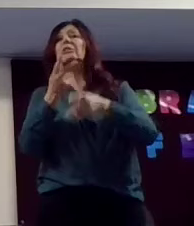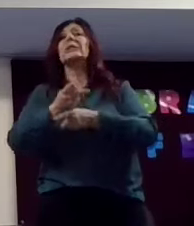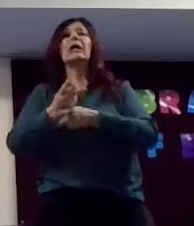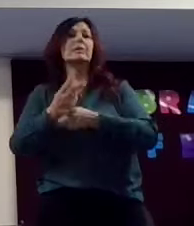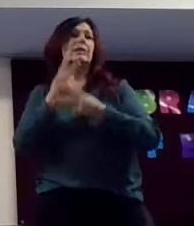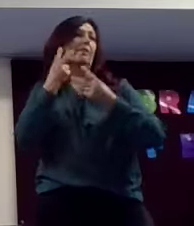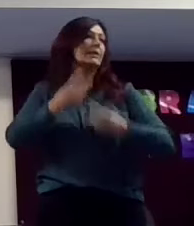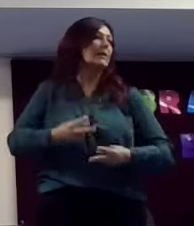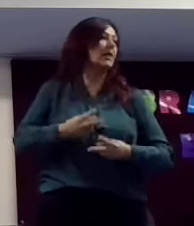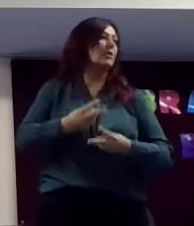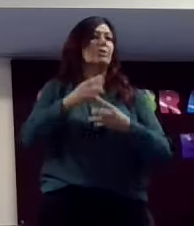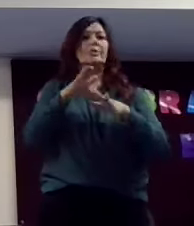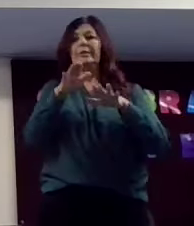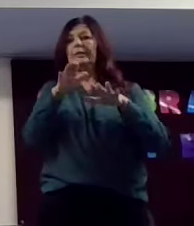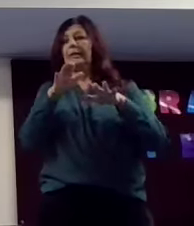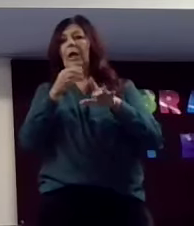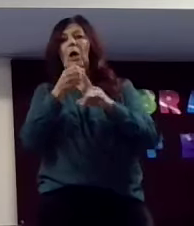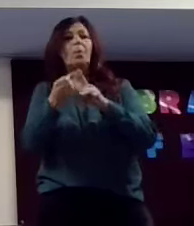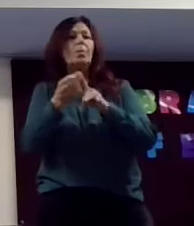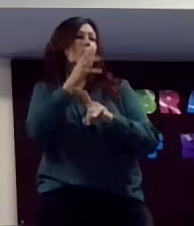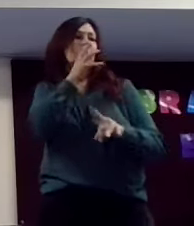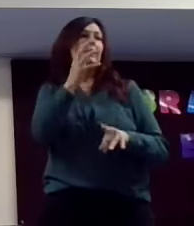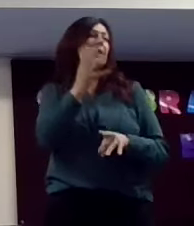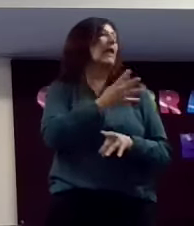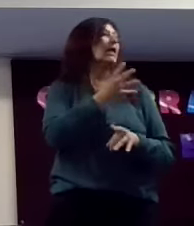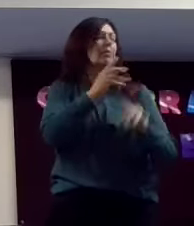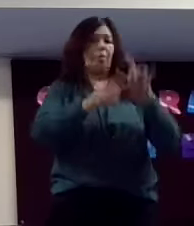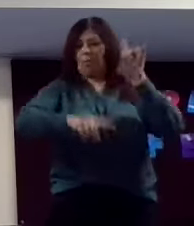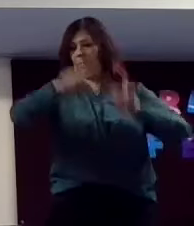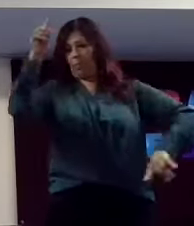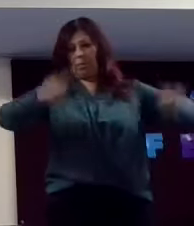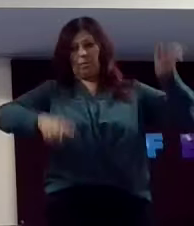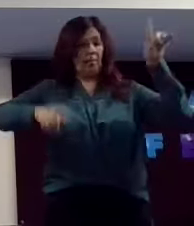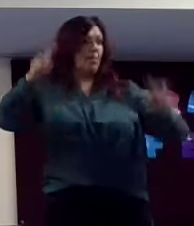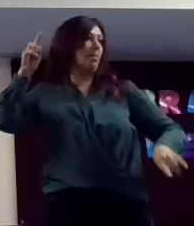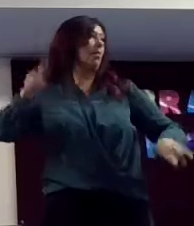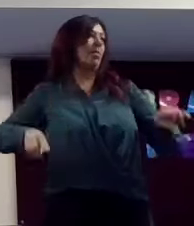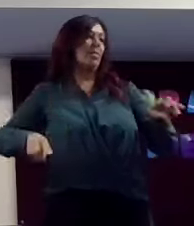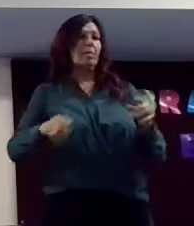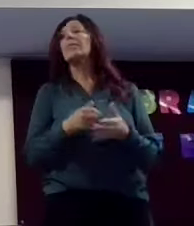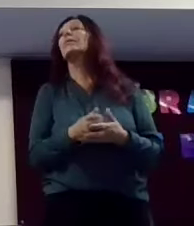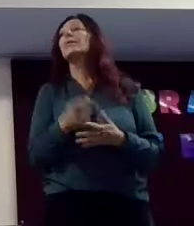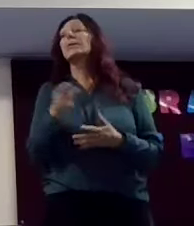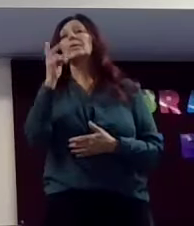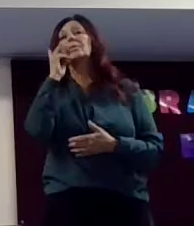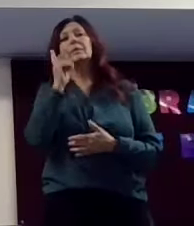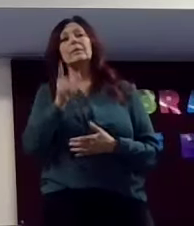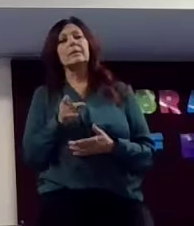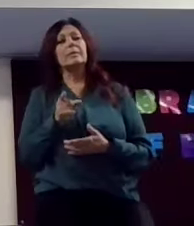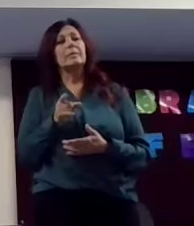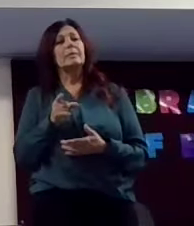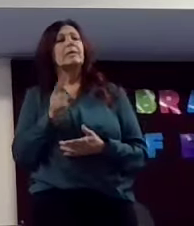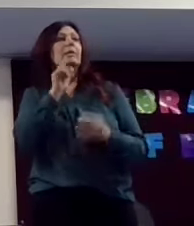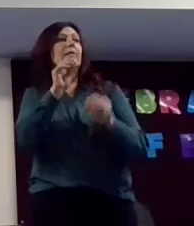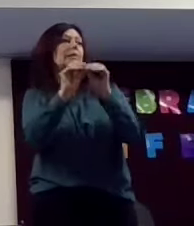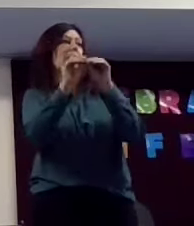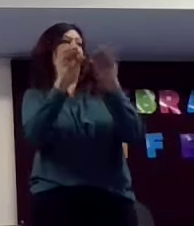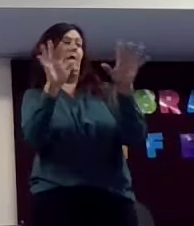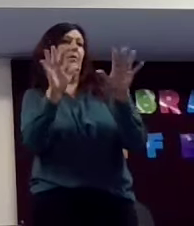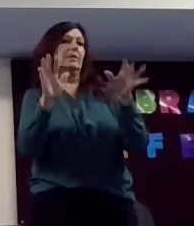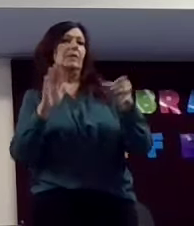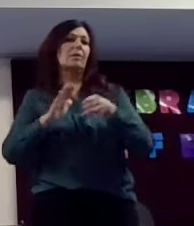and visitation. There's abuse and neglect. So it's a wider range of cases that we see, and it's obviously